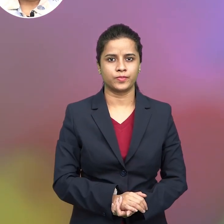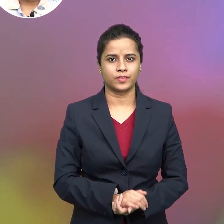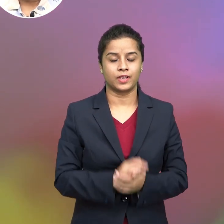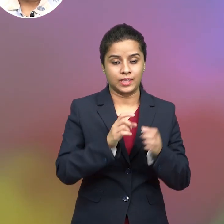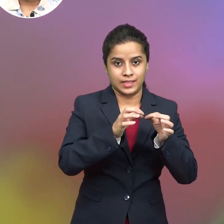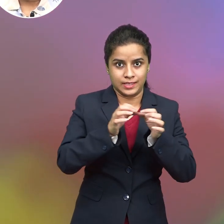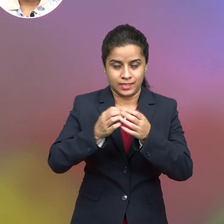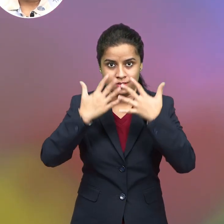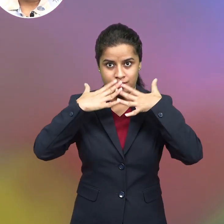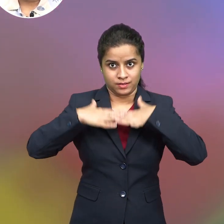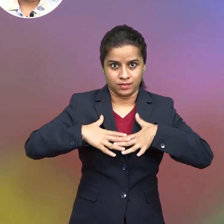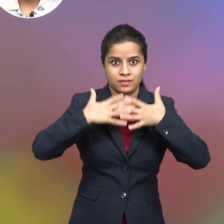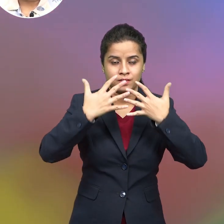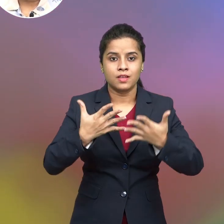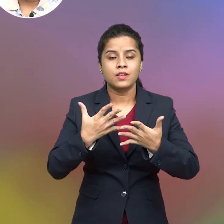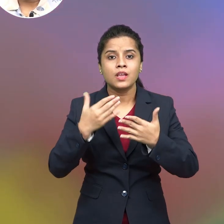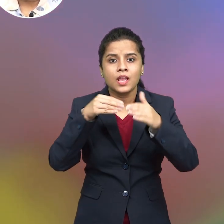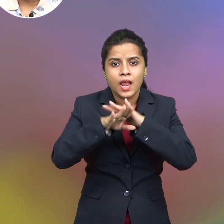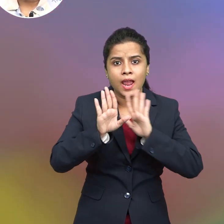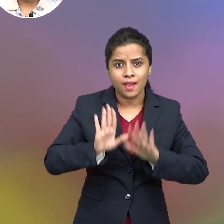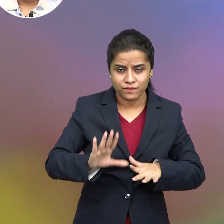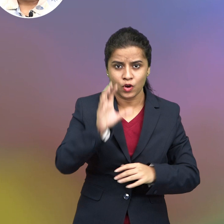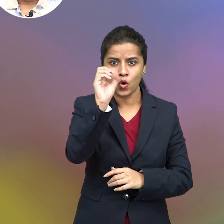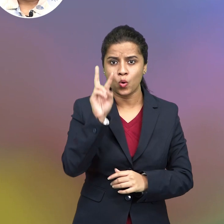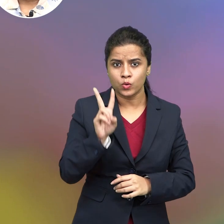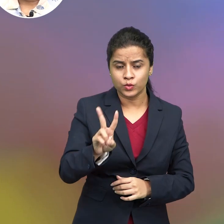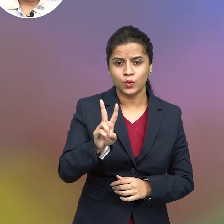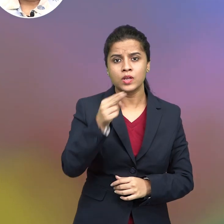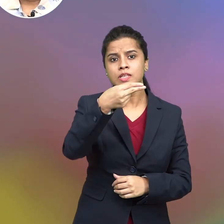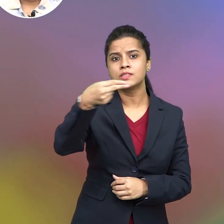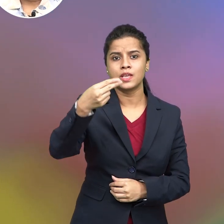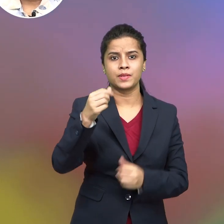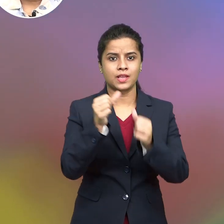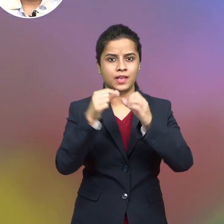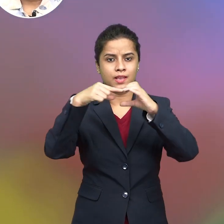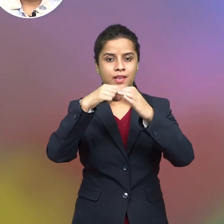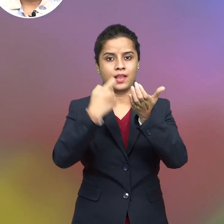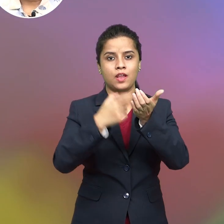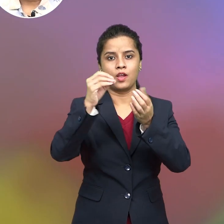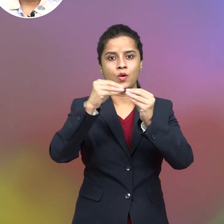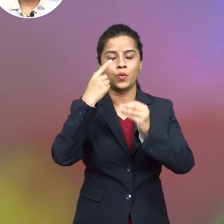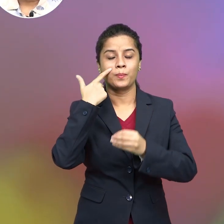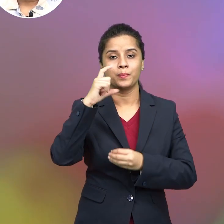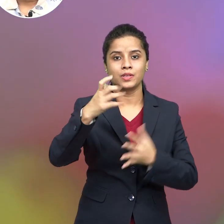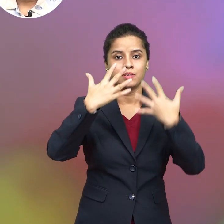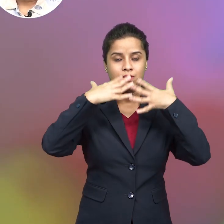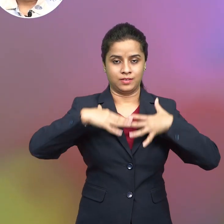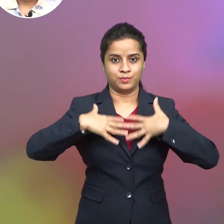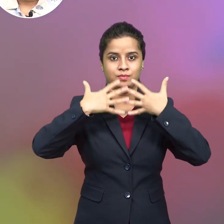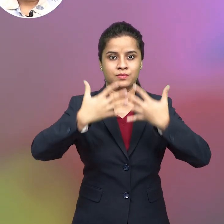The cellular respiration in the presence of oxygen is called aerobic respiration,